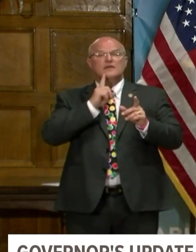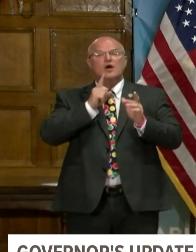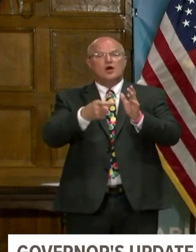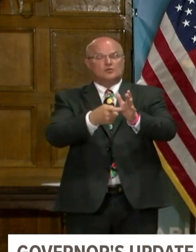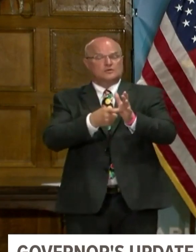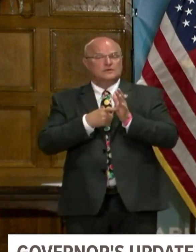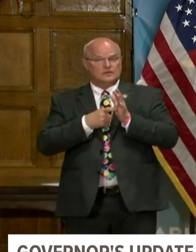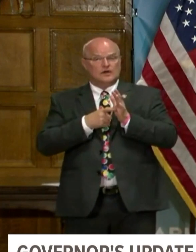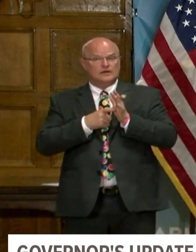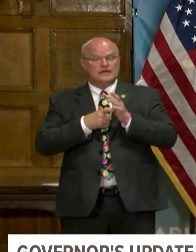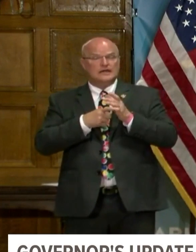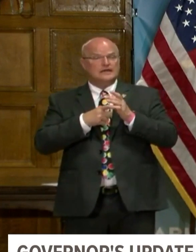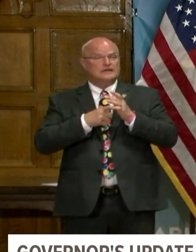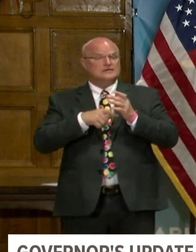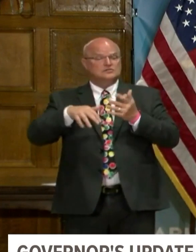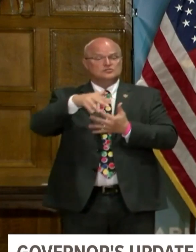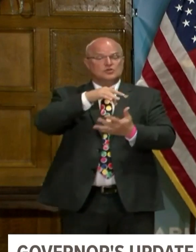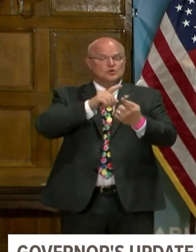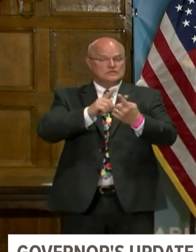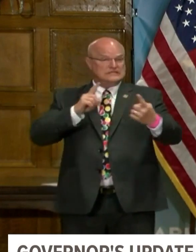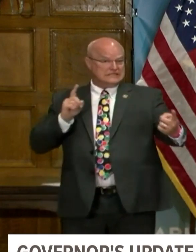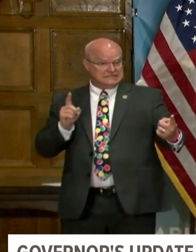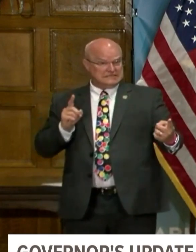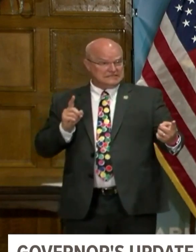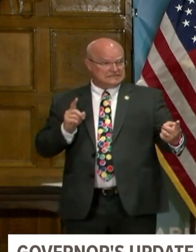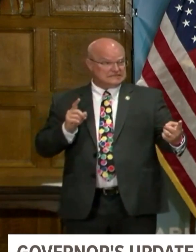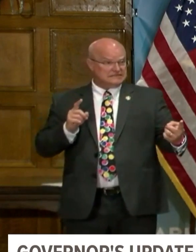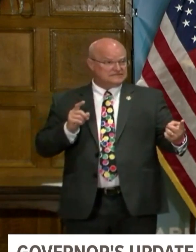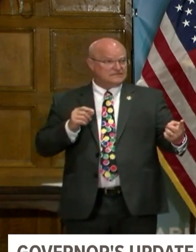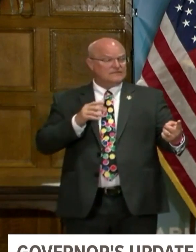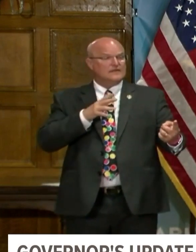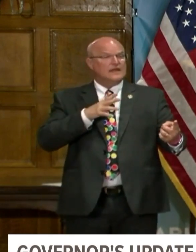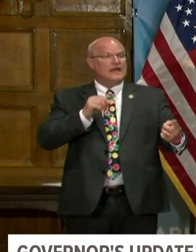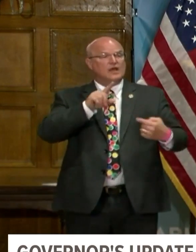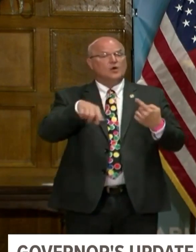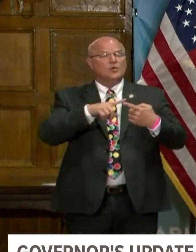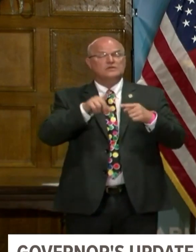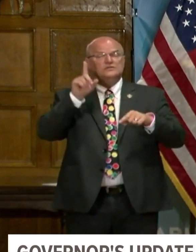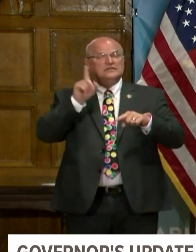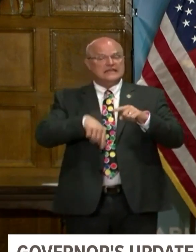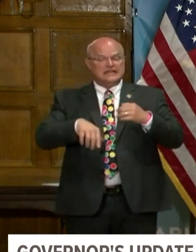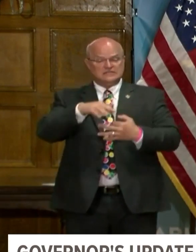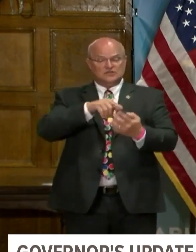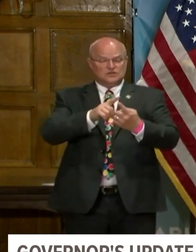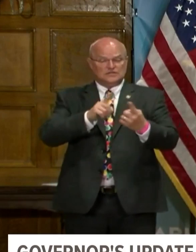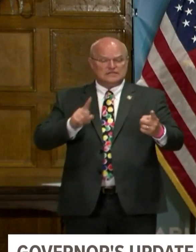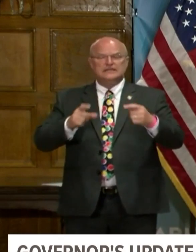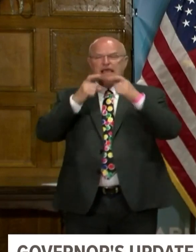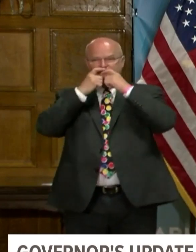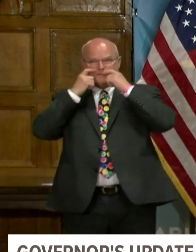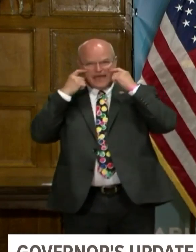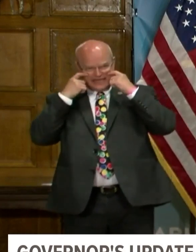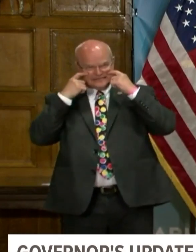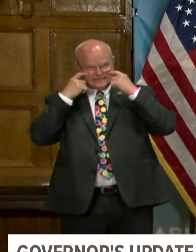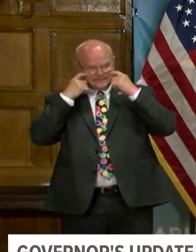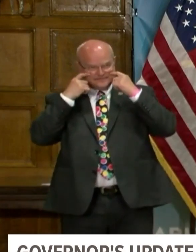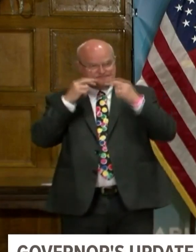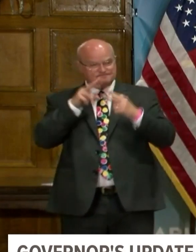are required to socially distance. And when you cannot do that, to wear a